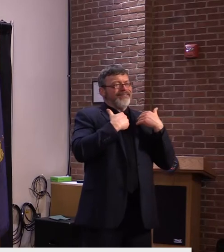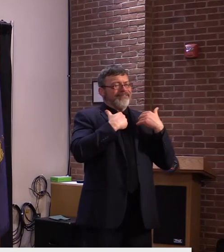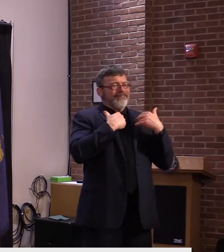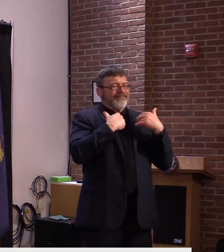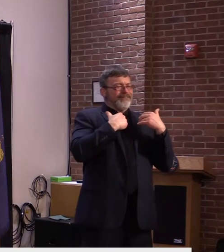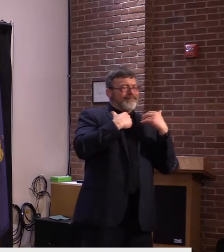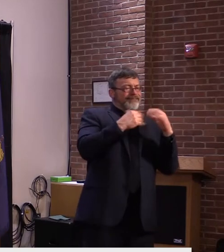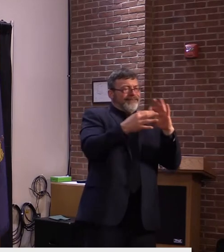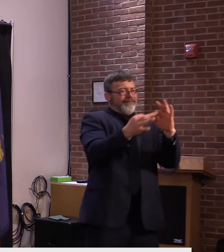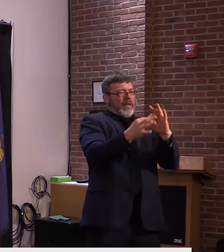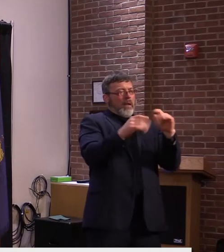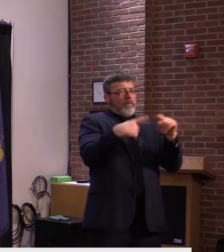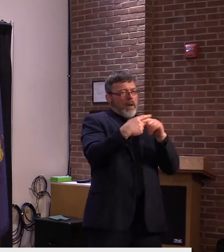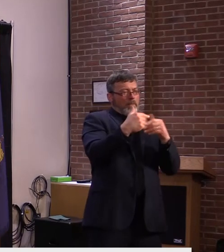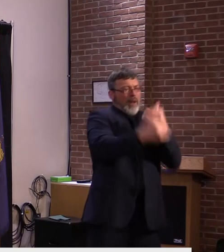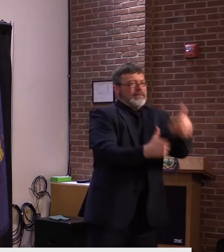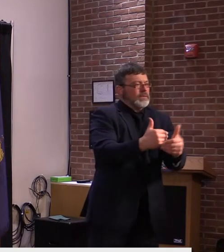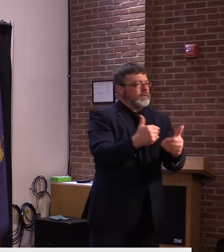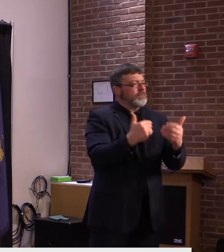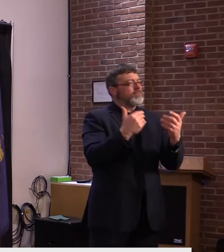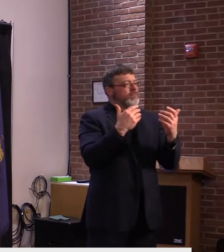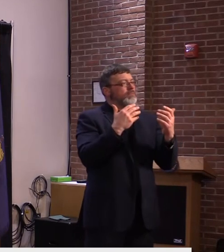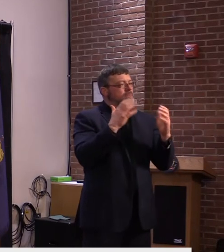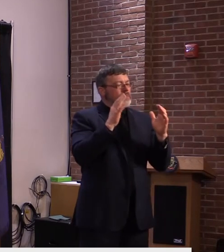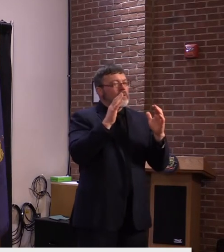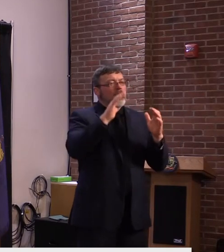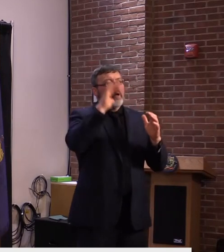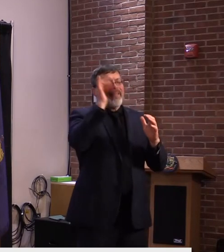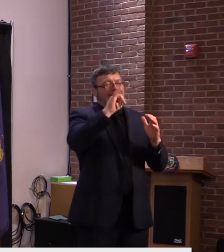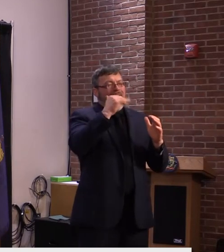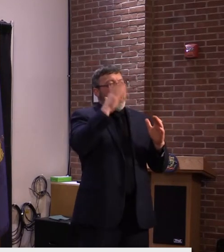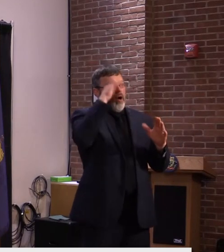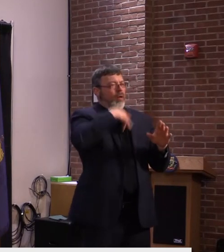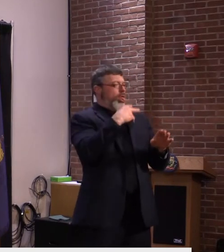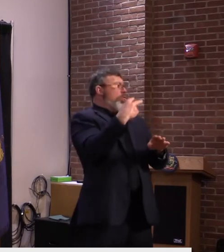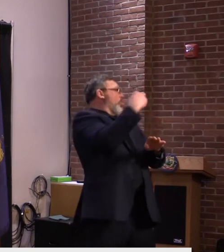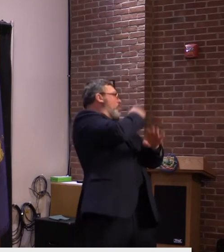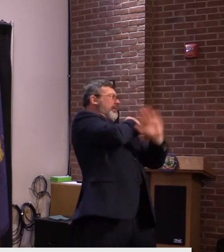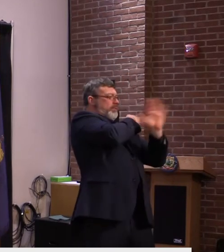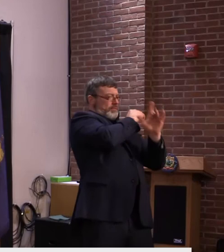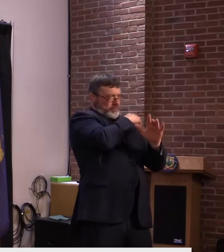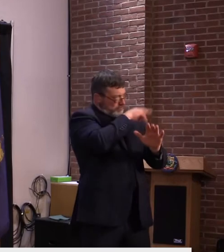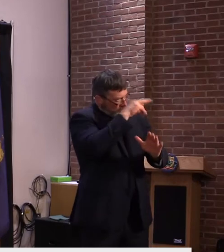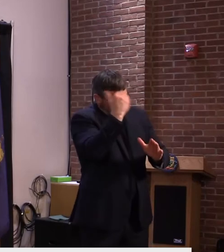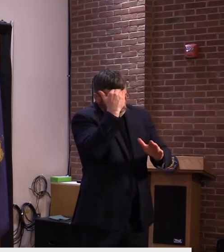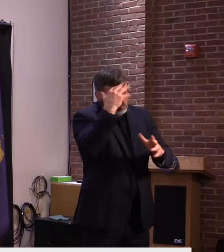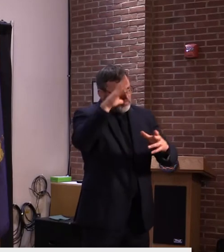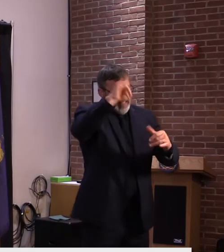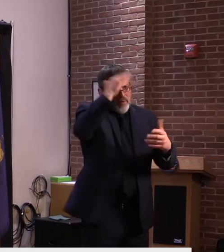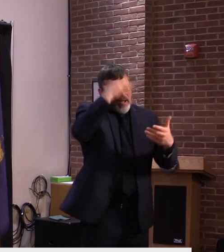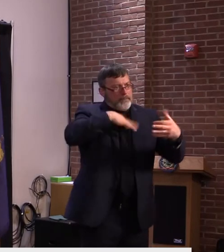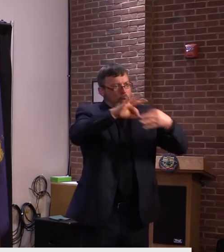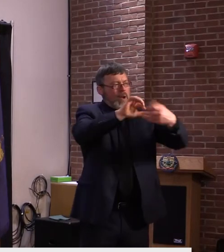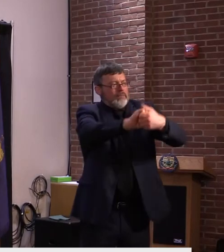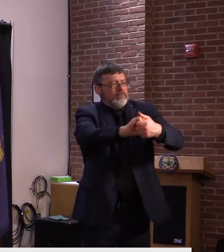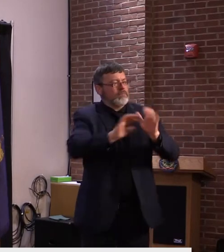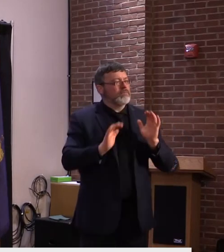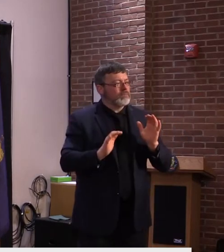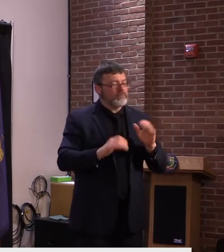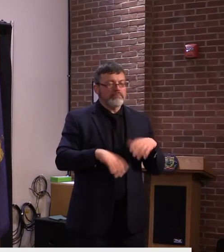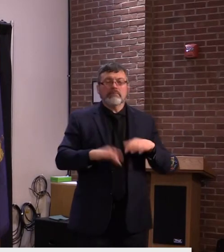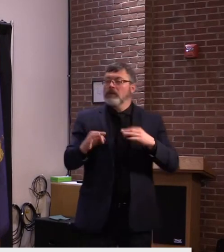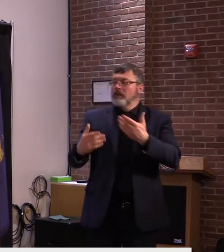is the best way forward in my judgment. All right, great. Thank you very much.